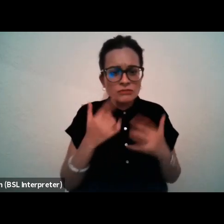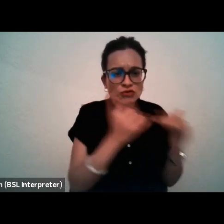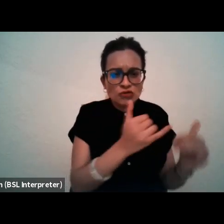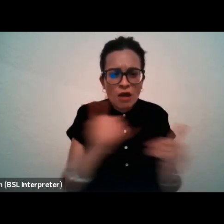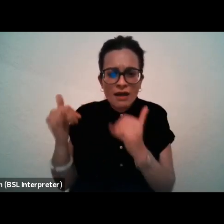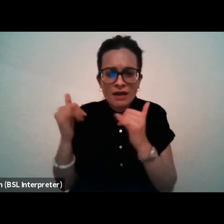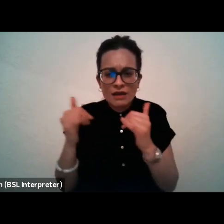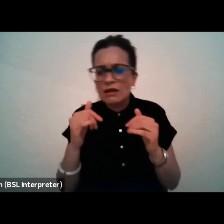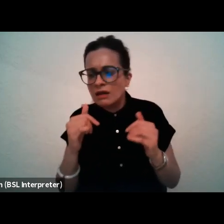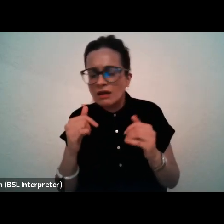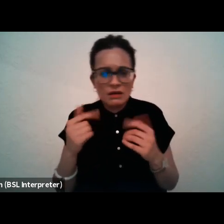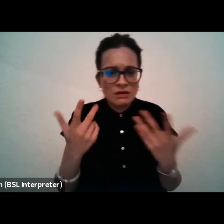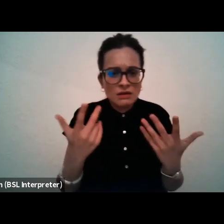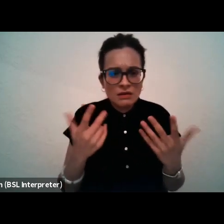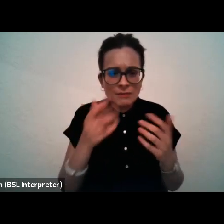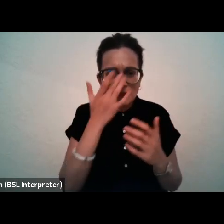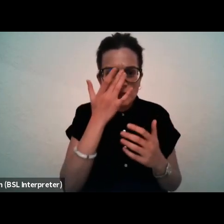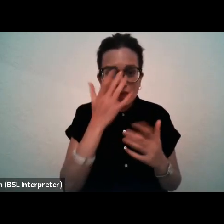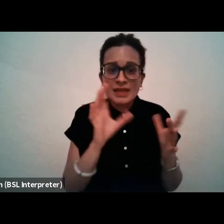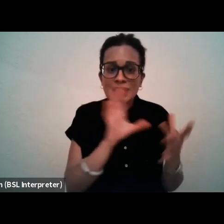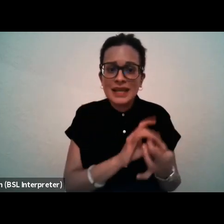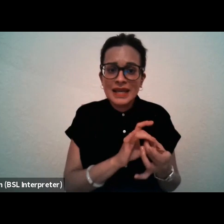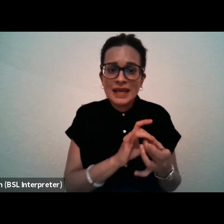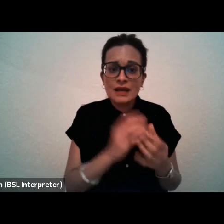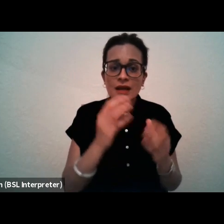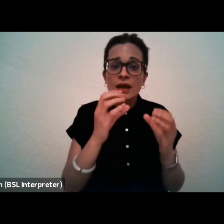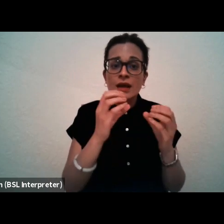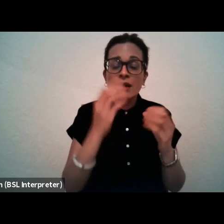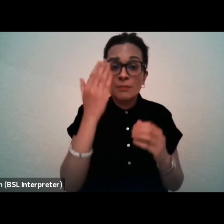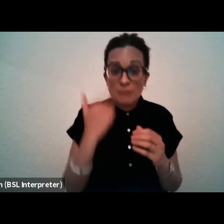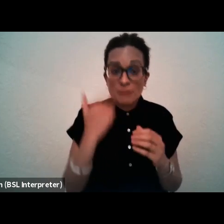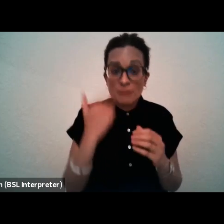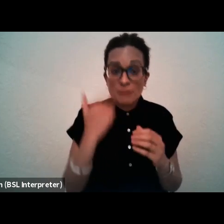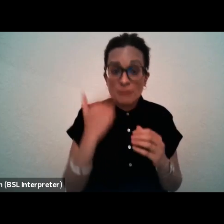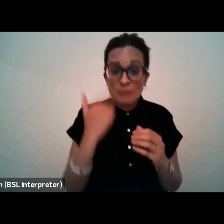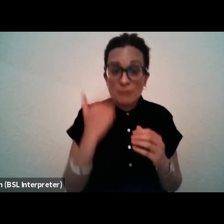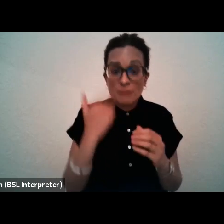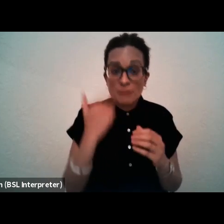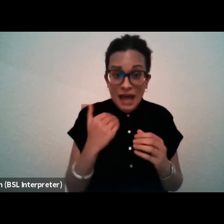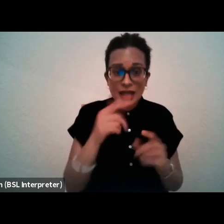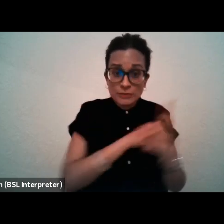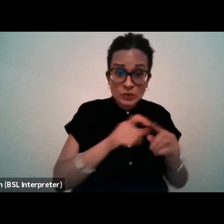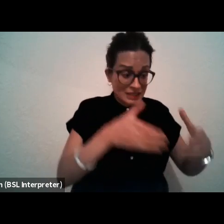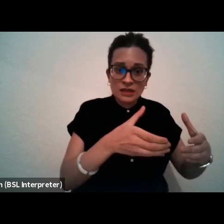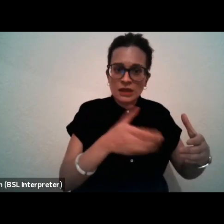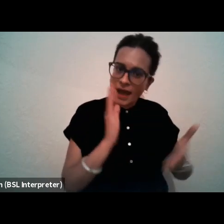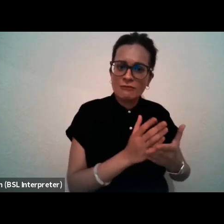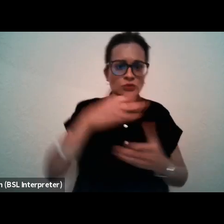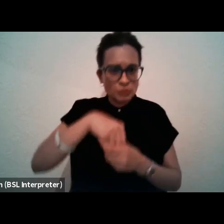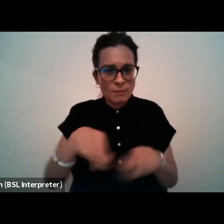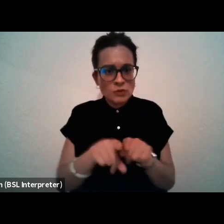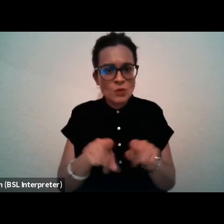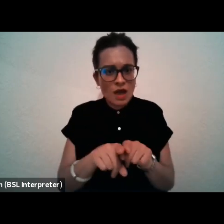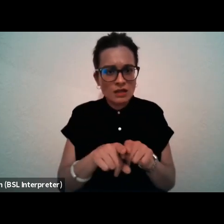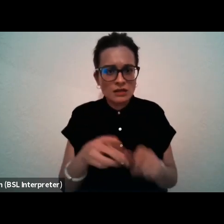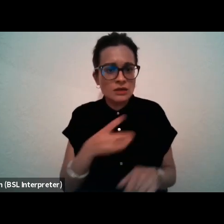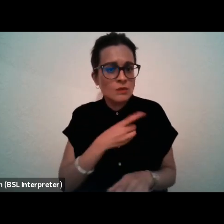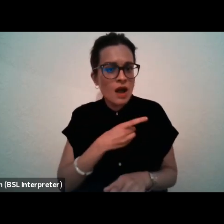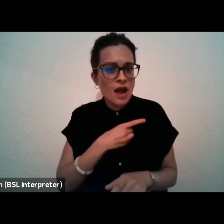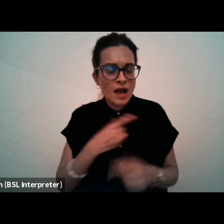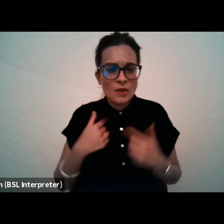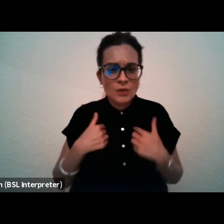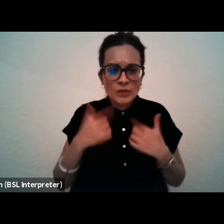disproportionate rates amongst our Black community, then we have to take that into account as well when we're